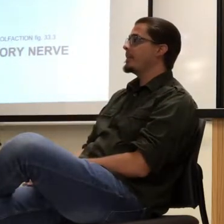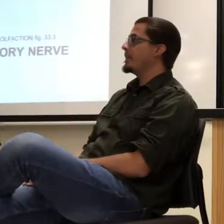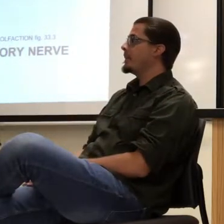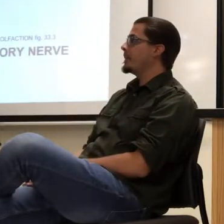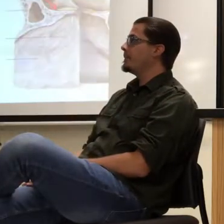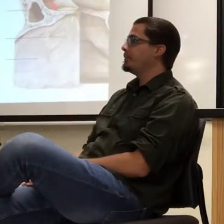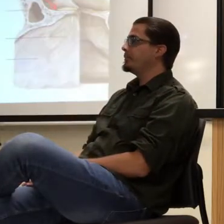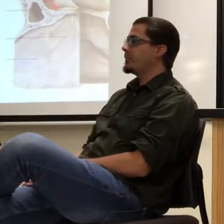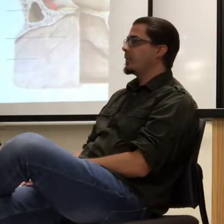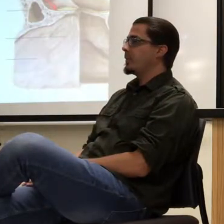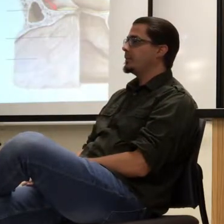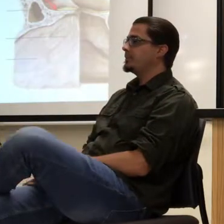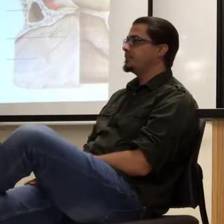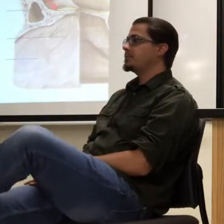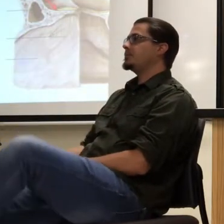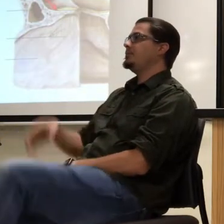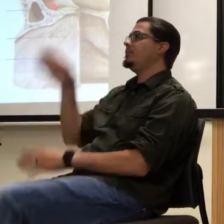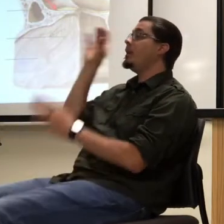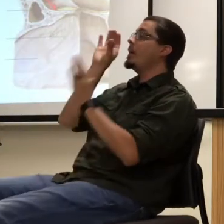And here's a picture of